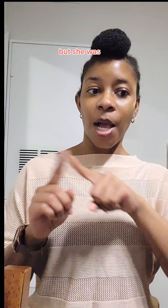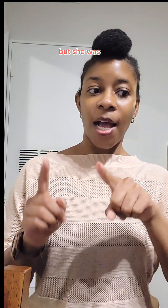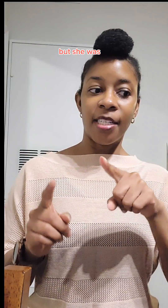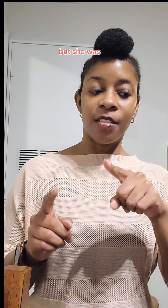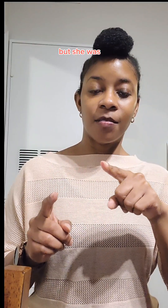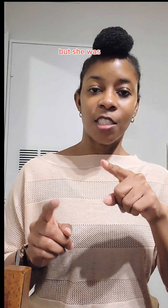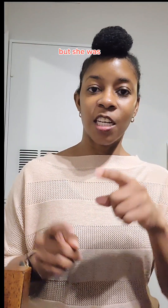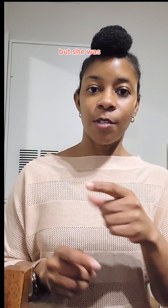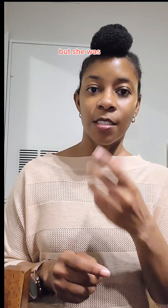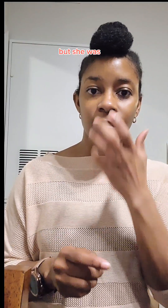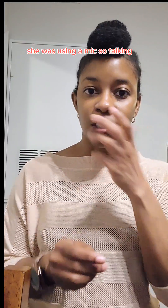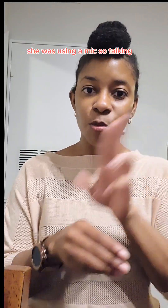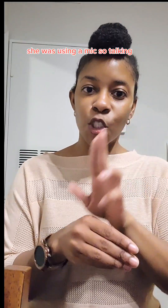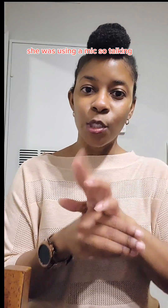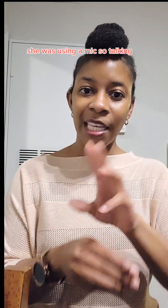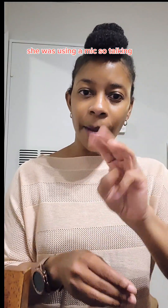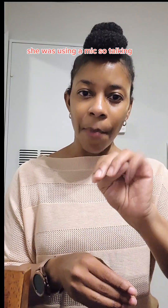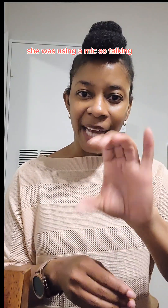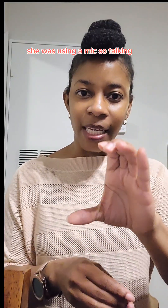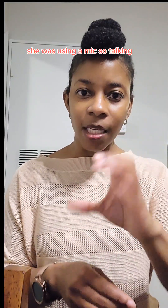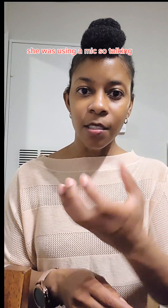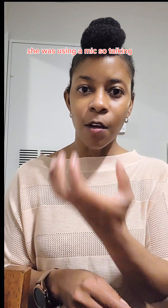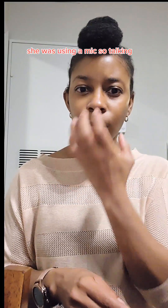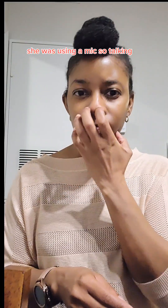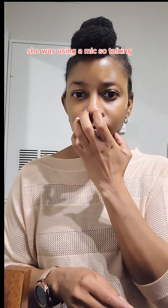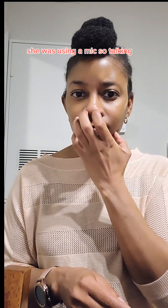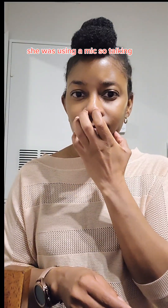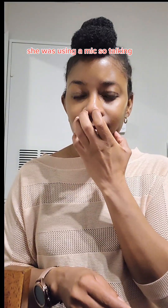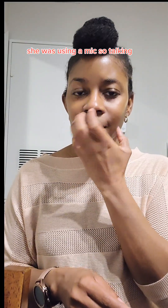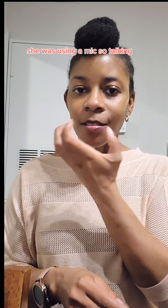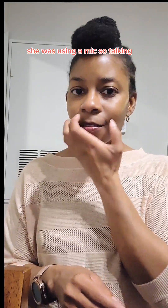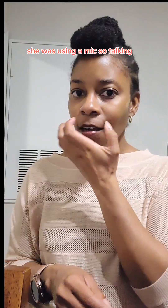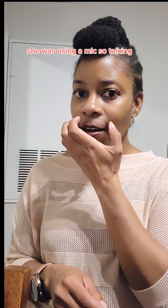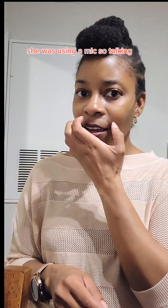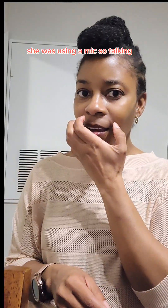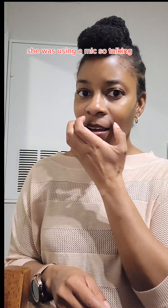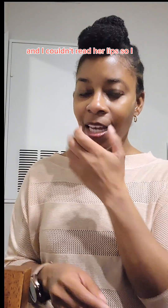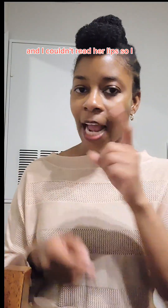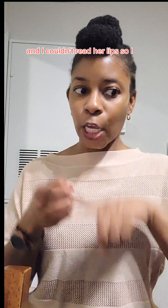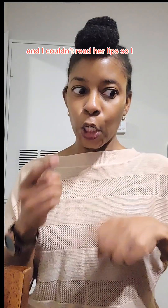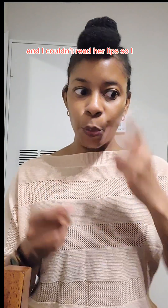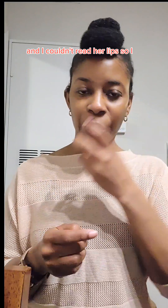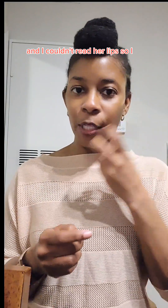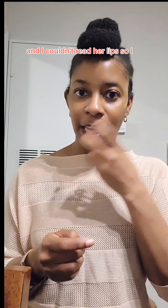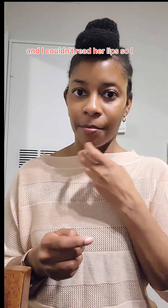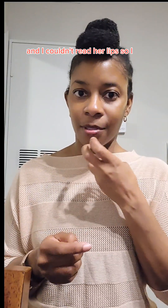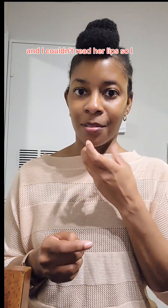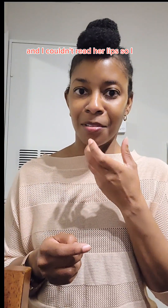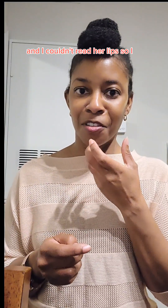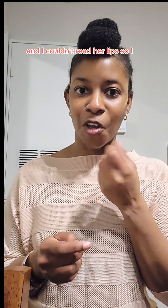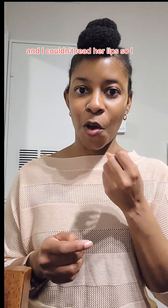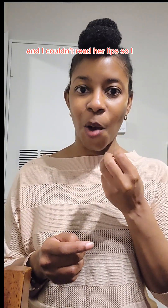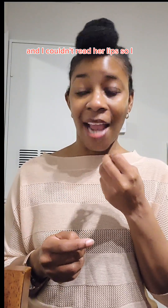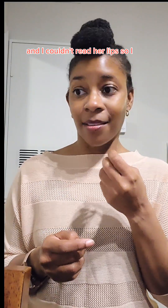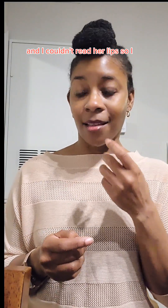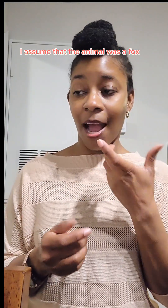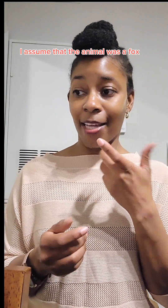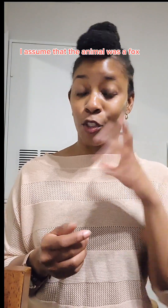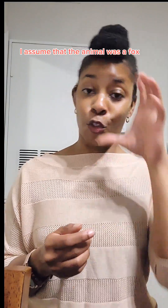but she was using a mic, so talking, and I couldn't read her lips. So I assumed